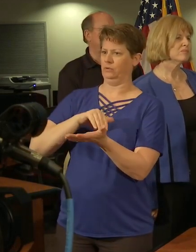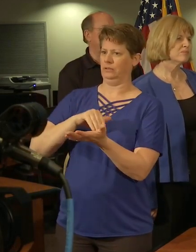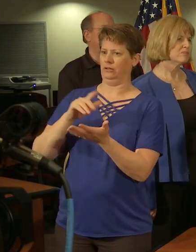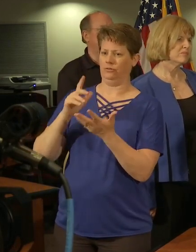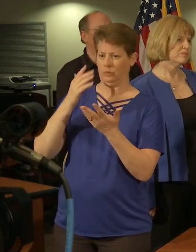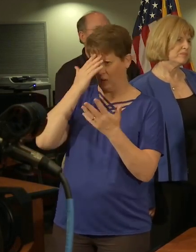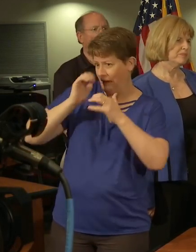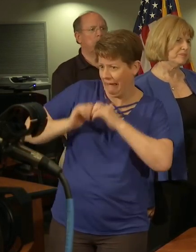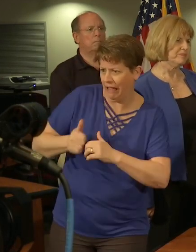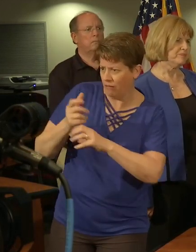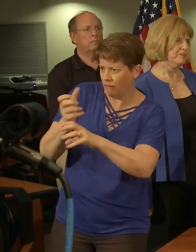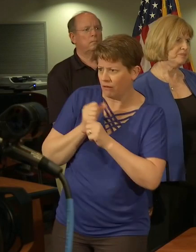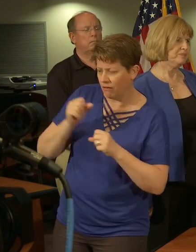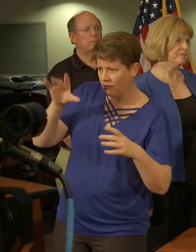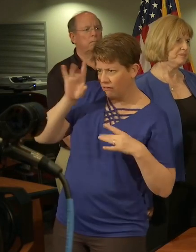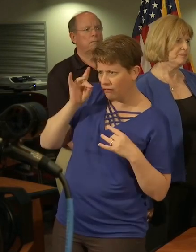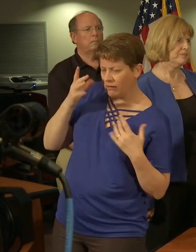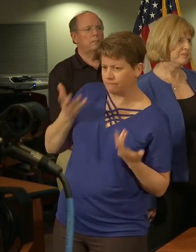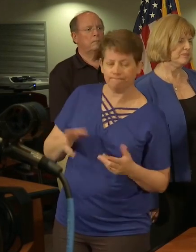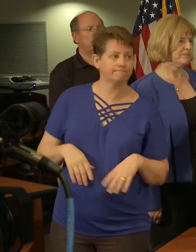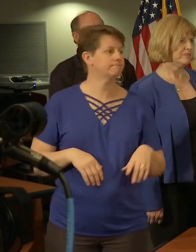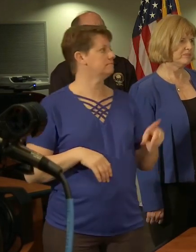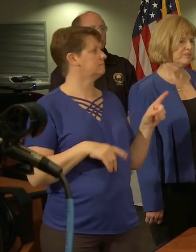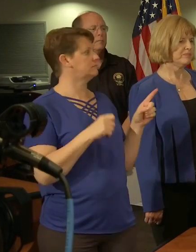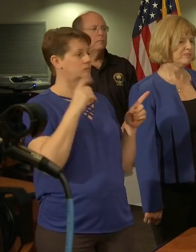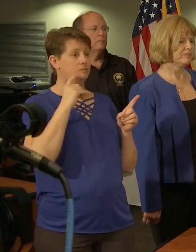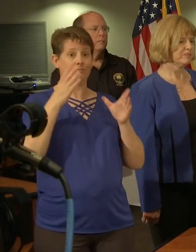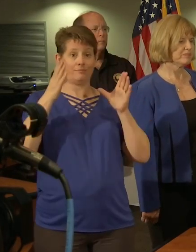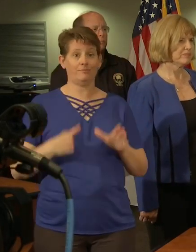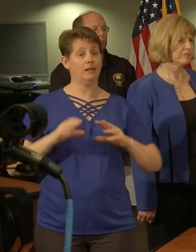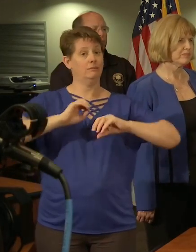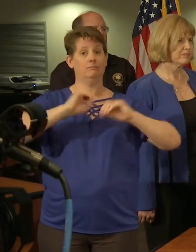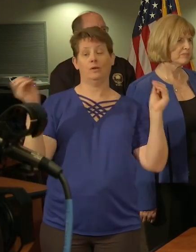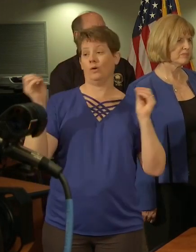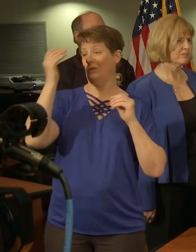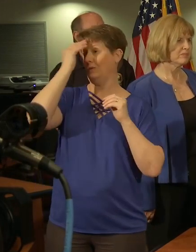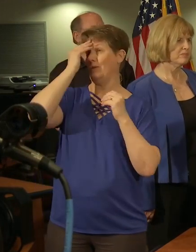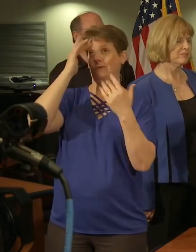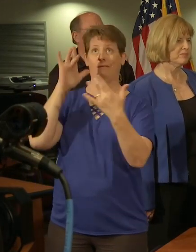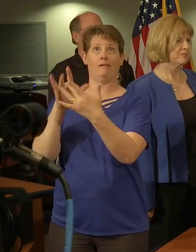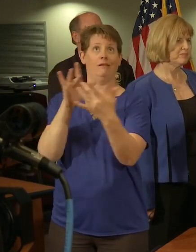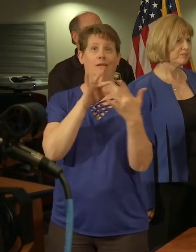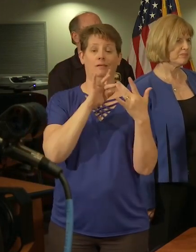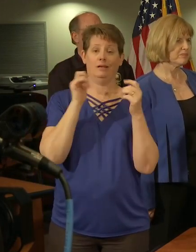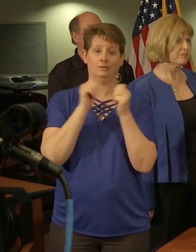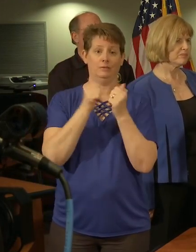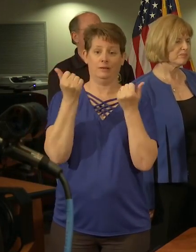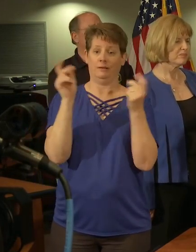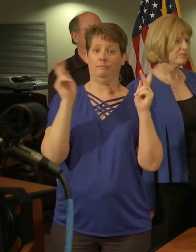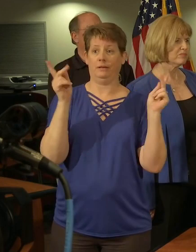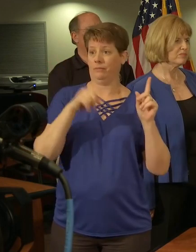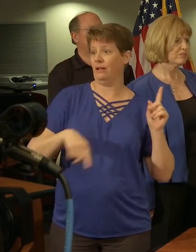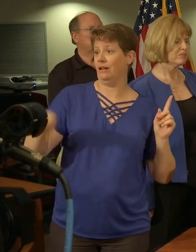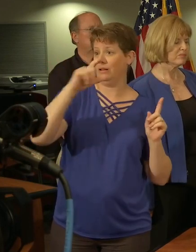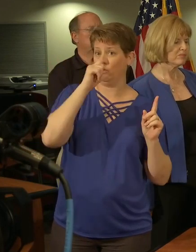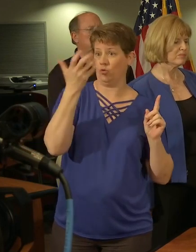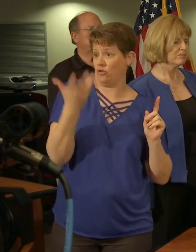got coronavirus? That person has no known contacts with a